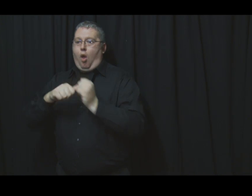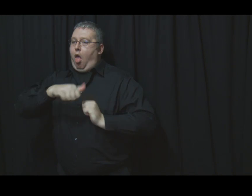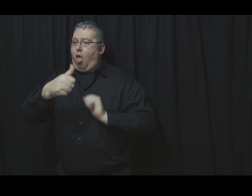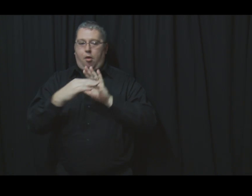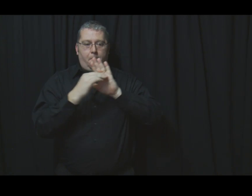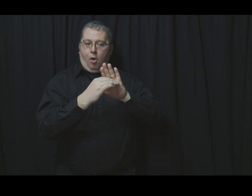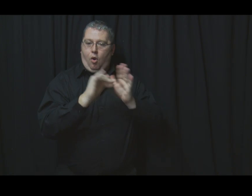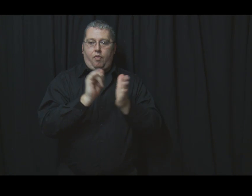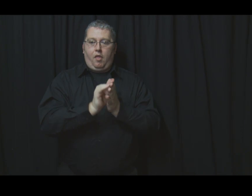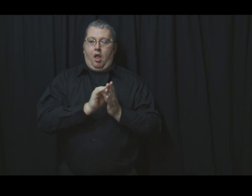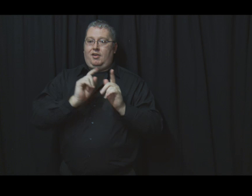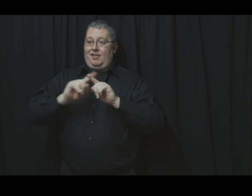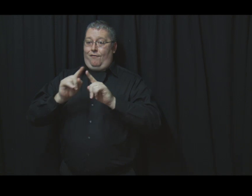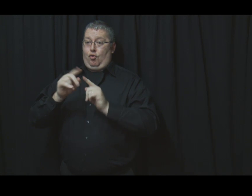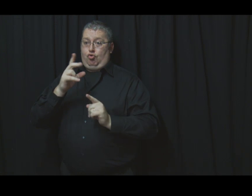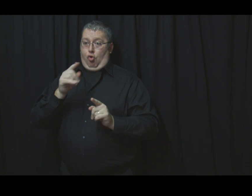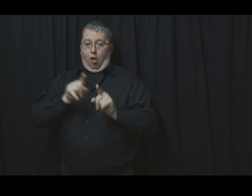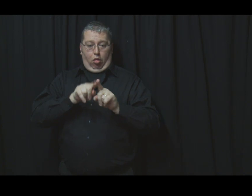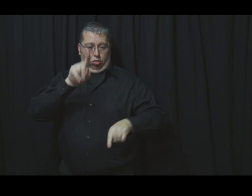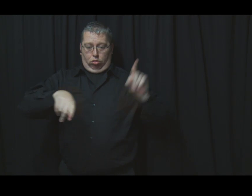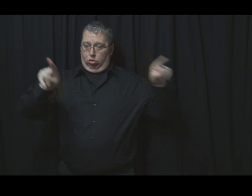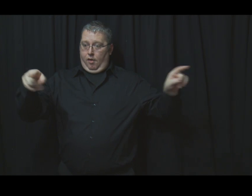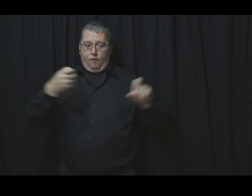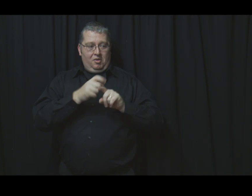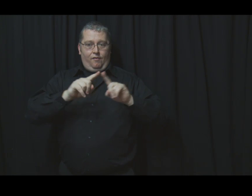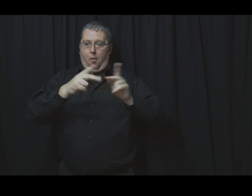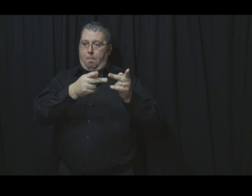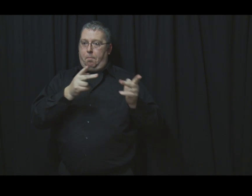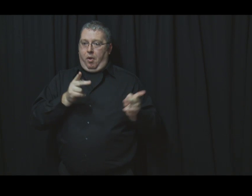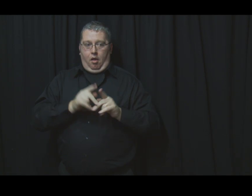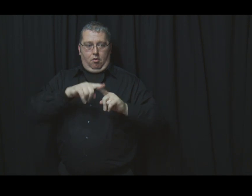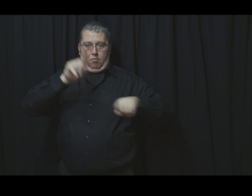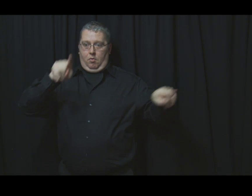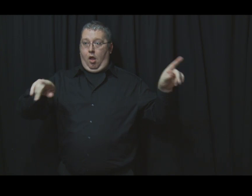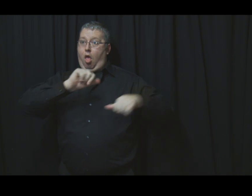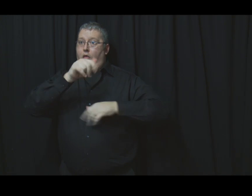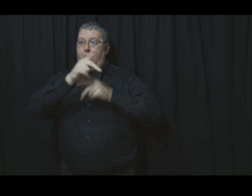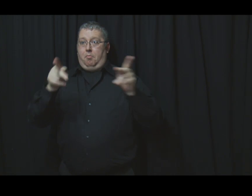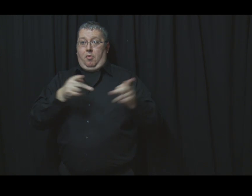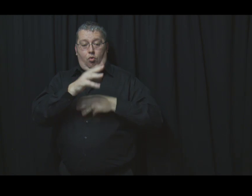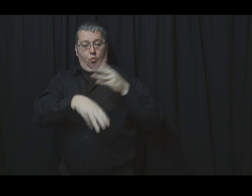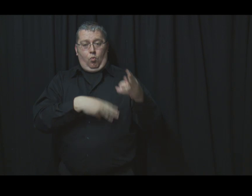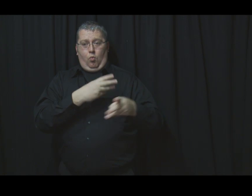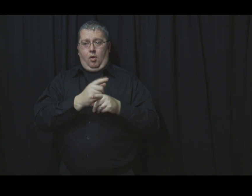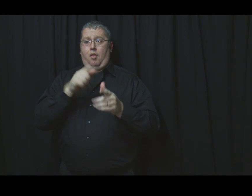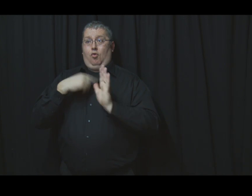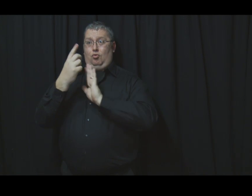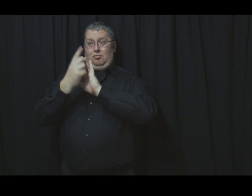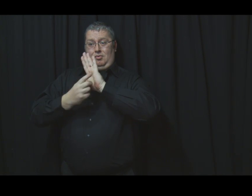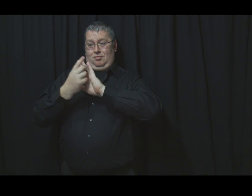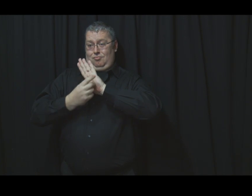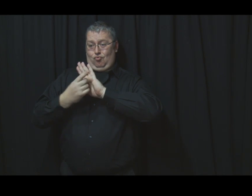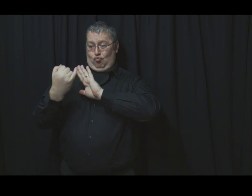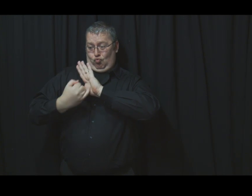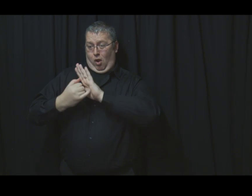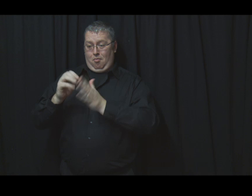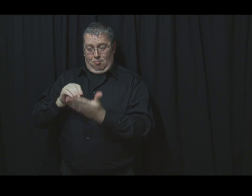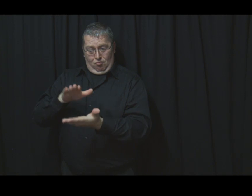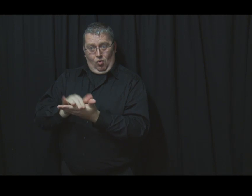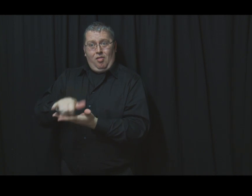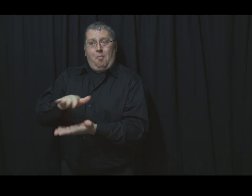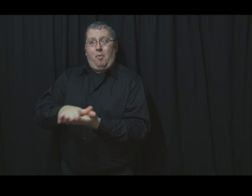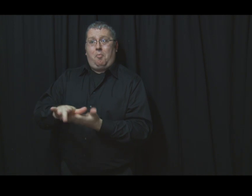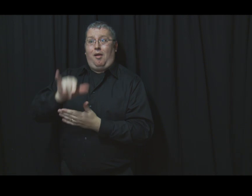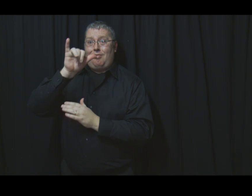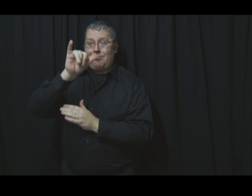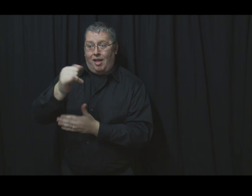dog lineages arise separately from geographically distinct wolf populations. And they put this diagram in the paper. By the way, that diagram